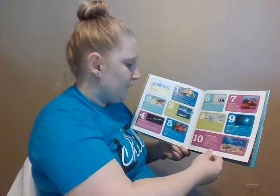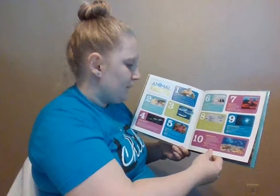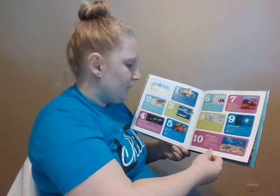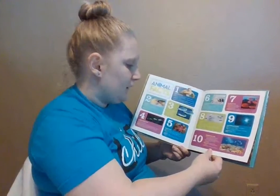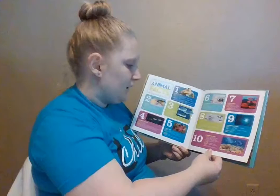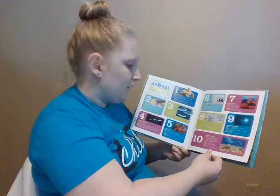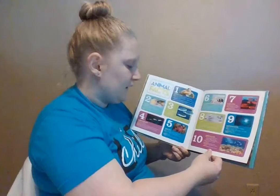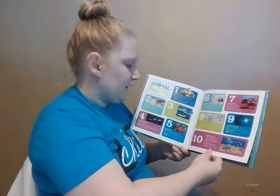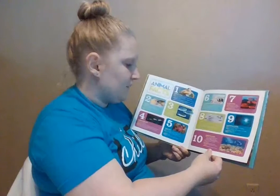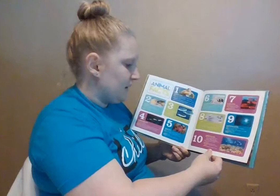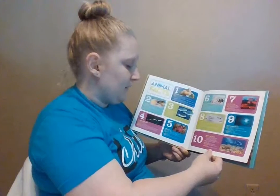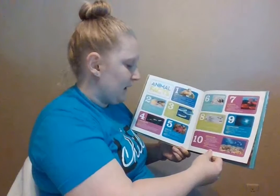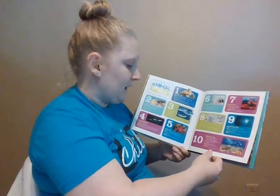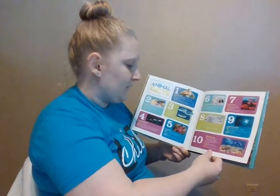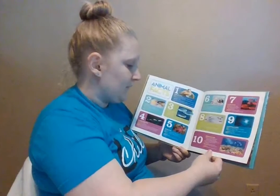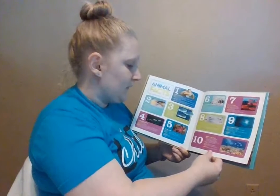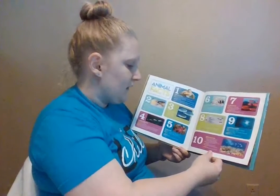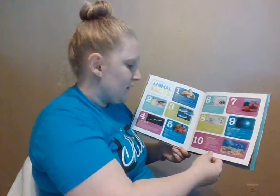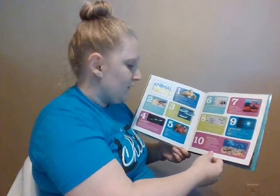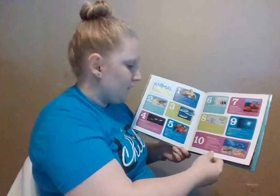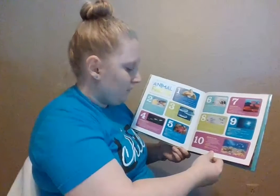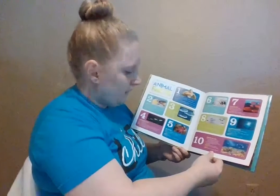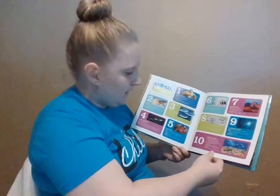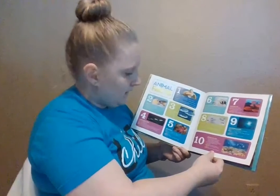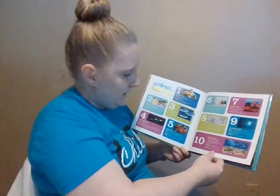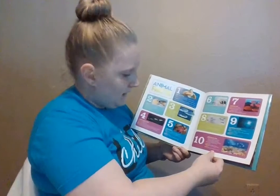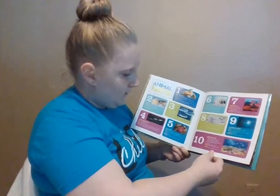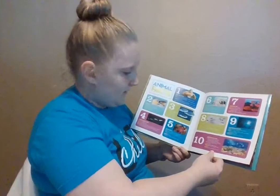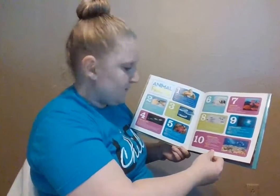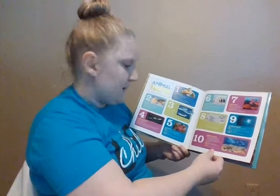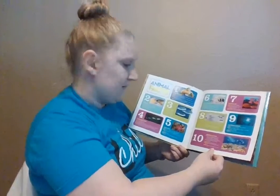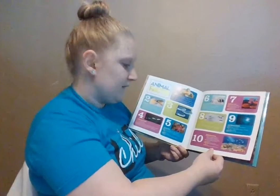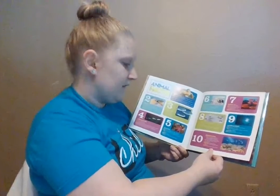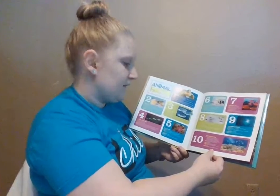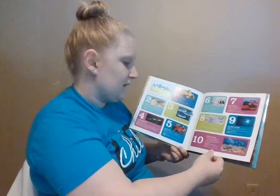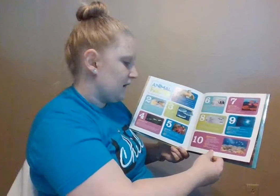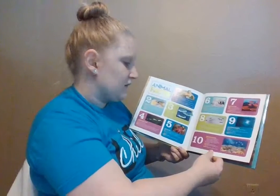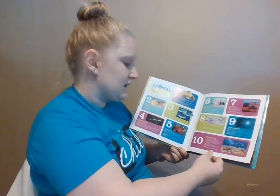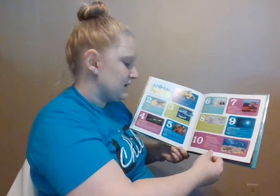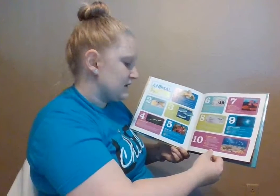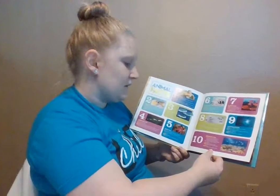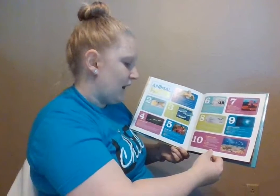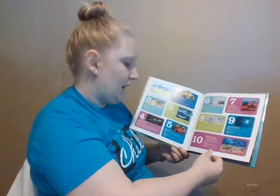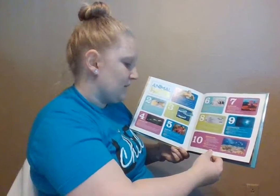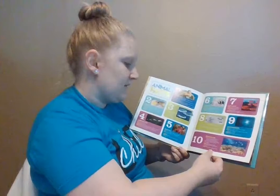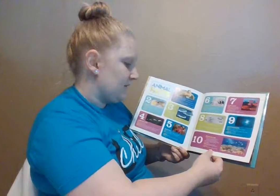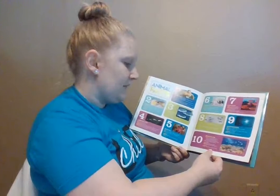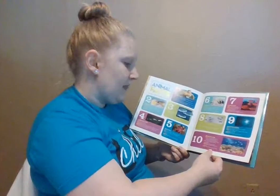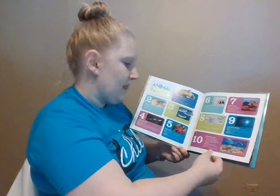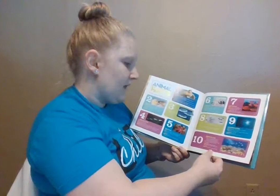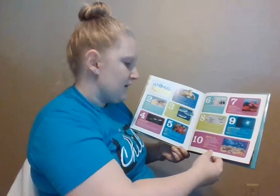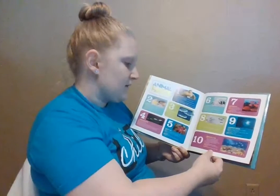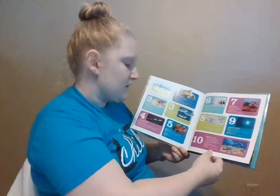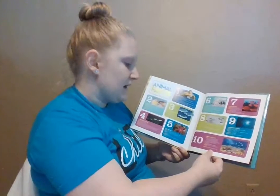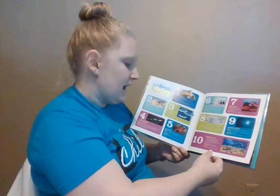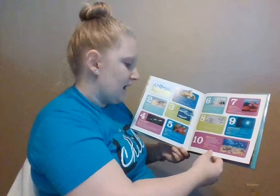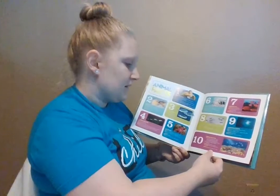Food, so that's pretty big. Food, clams, mussels, urchins, crabs, squid,